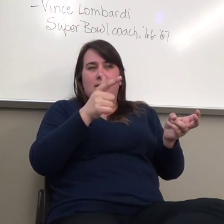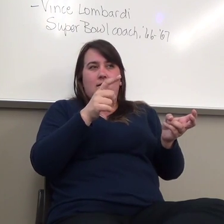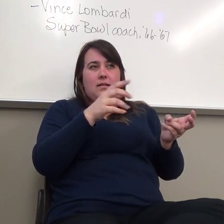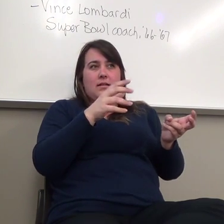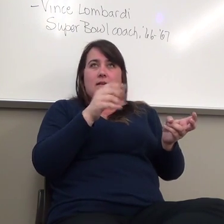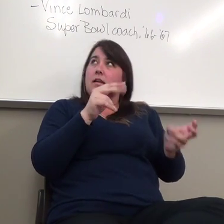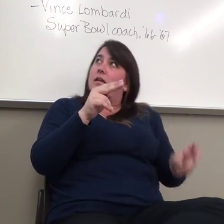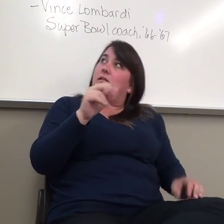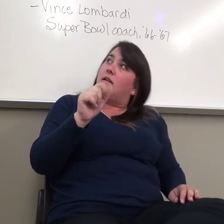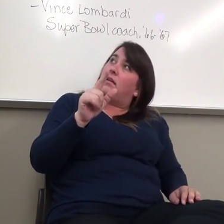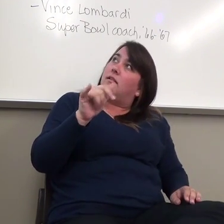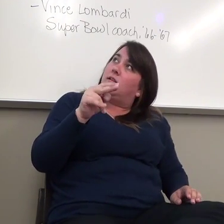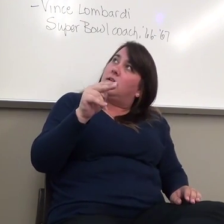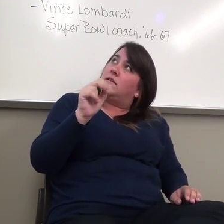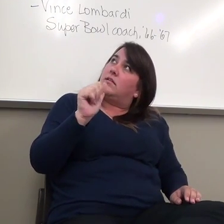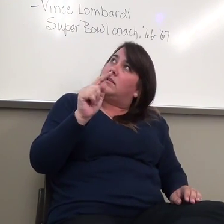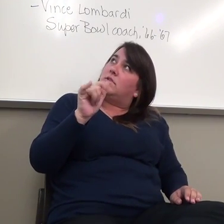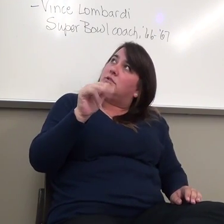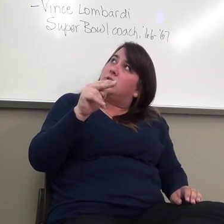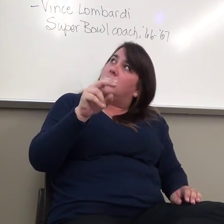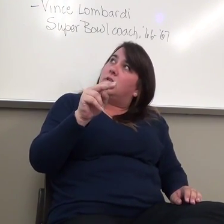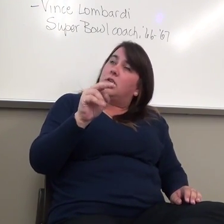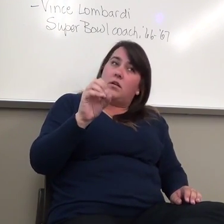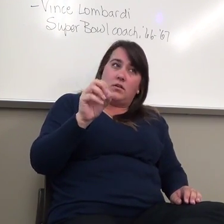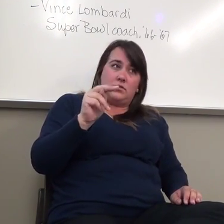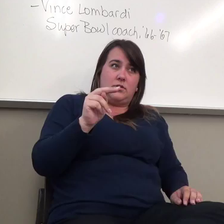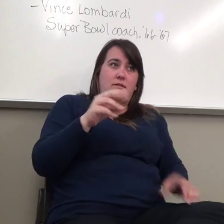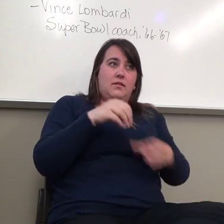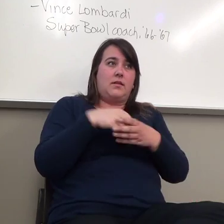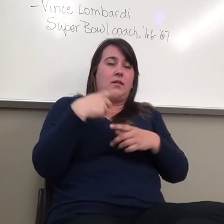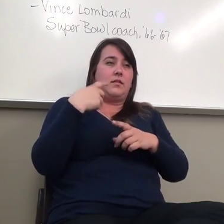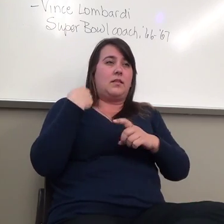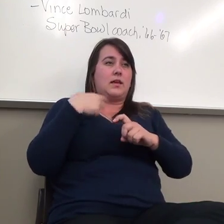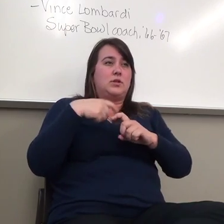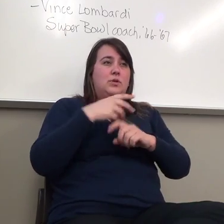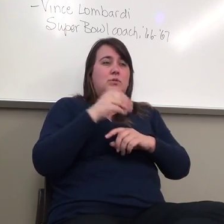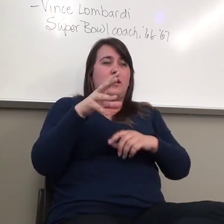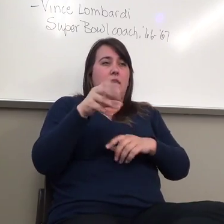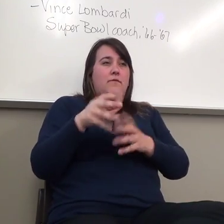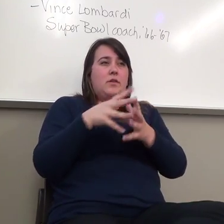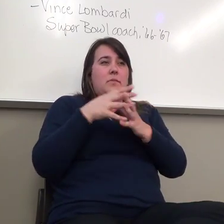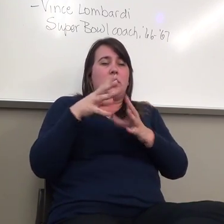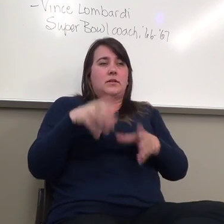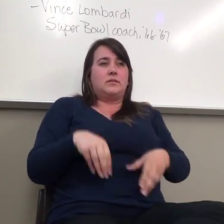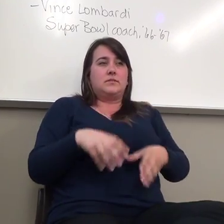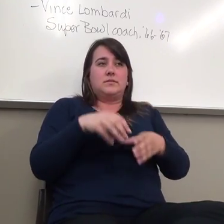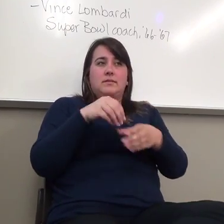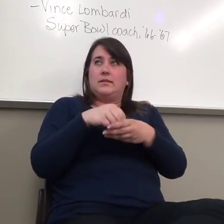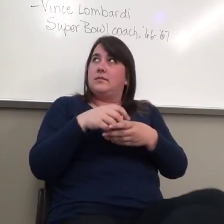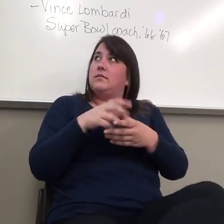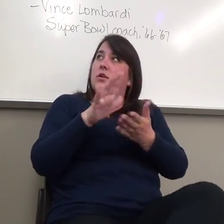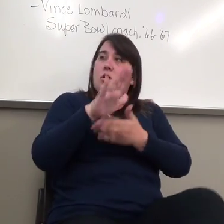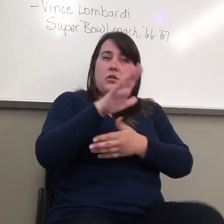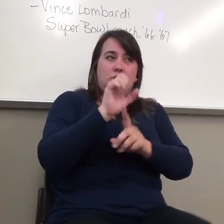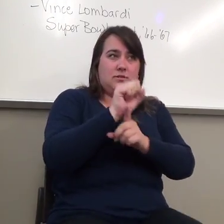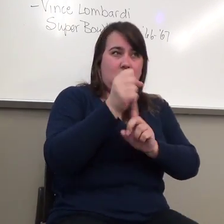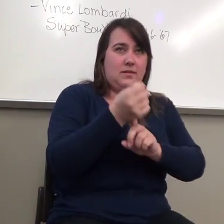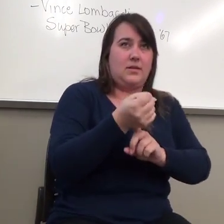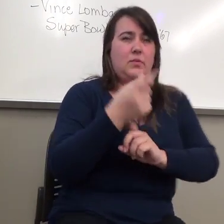setting. So this is kind of an interesting thing. If we went to look at this article, which I think we can do, we can't look at the whole article. I